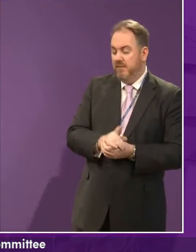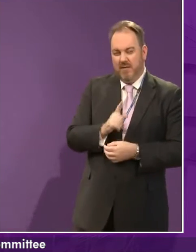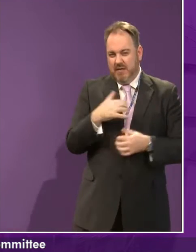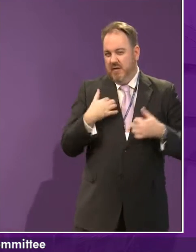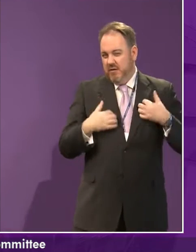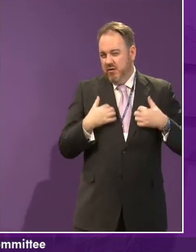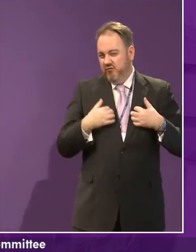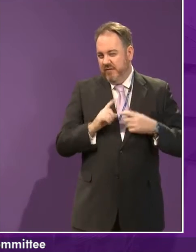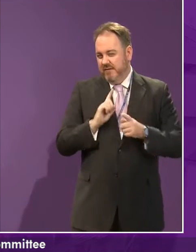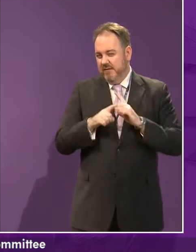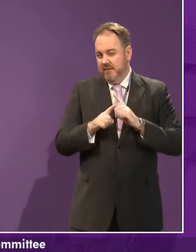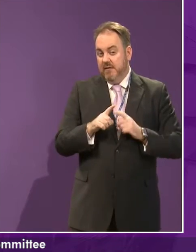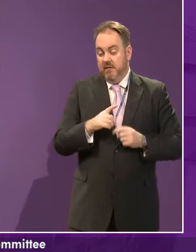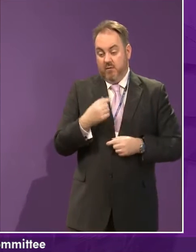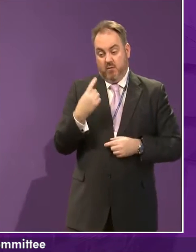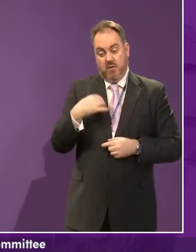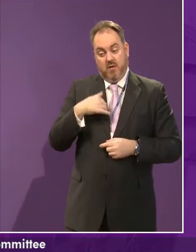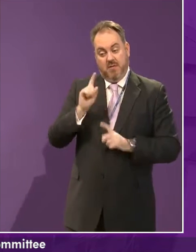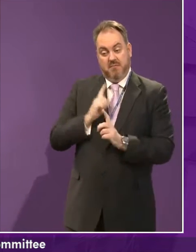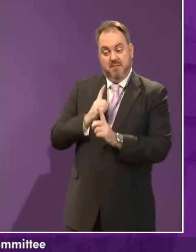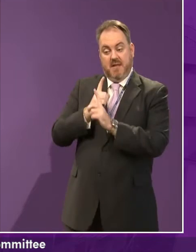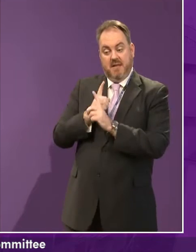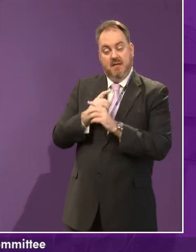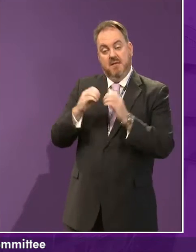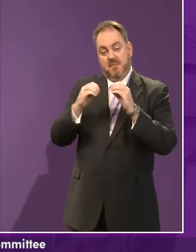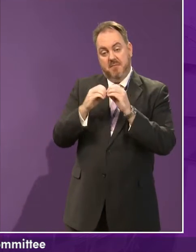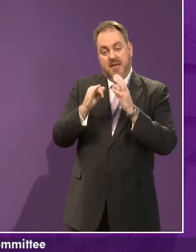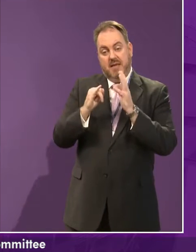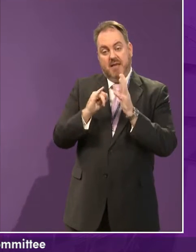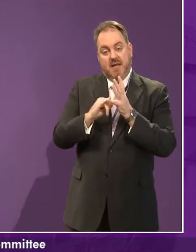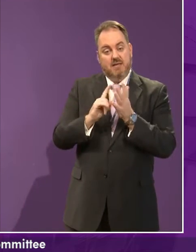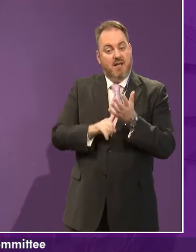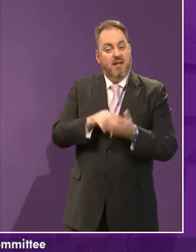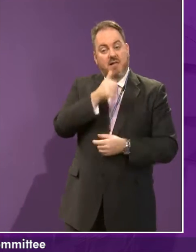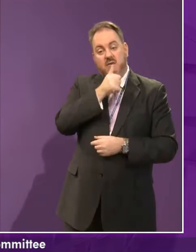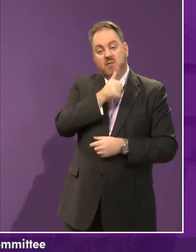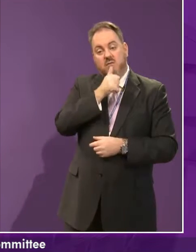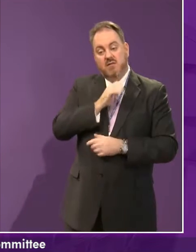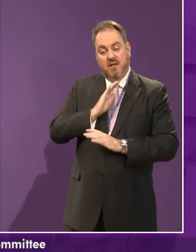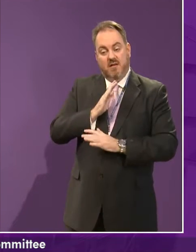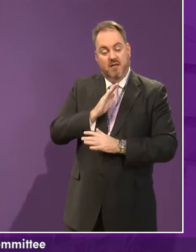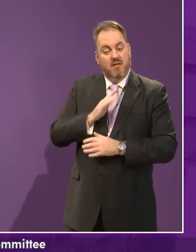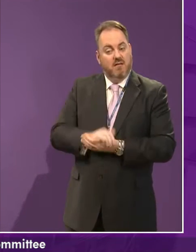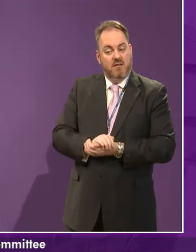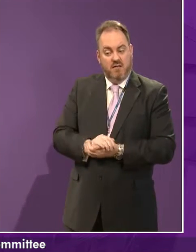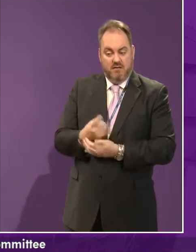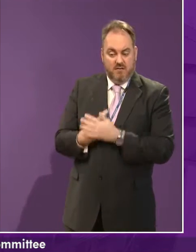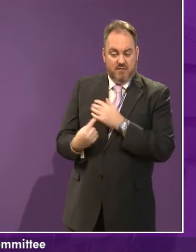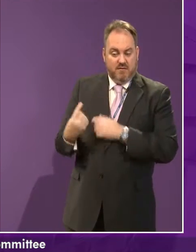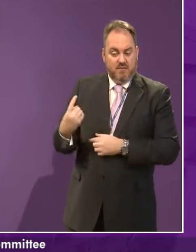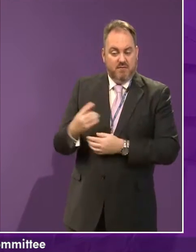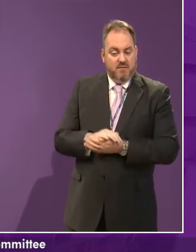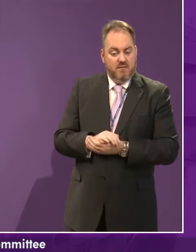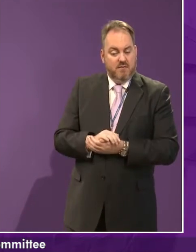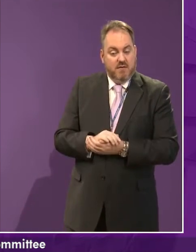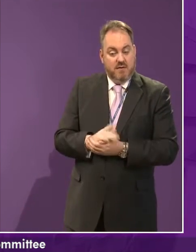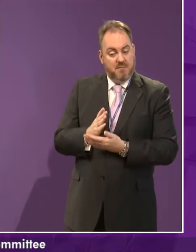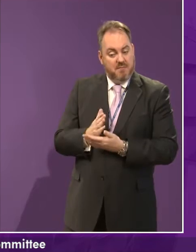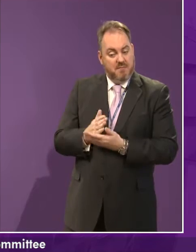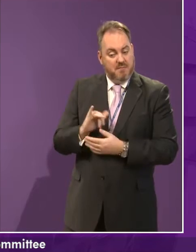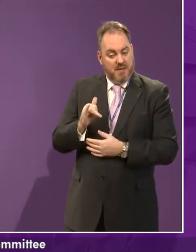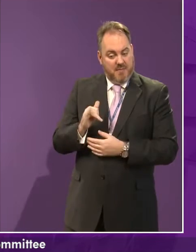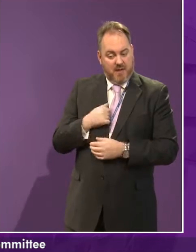user who was a witness at our inquiry last week, said that if the opportunity to do the application in